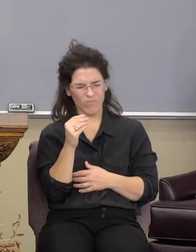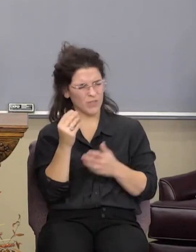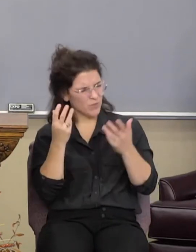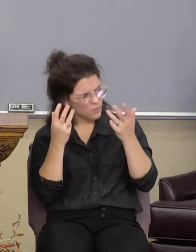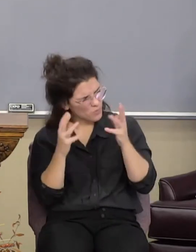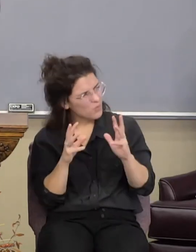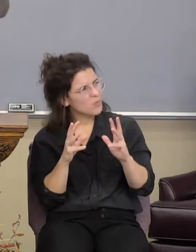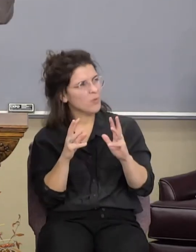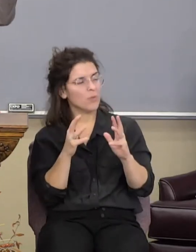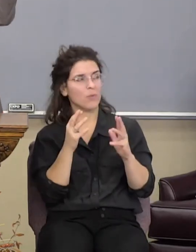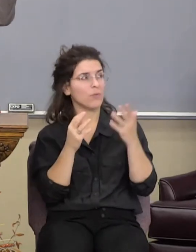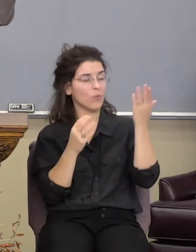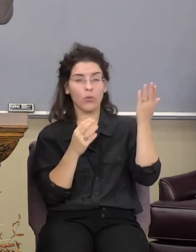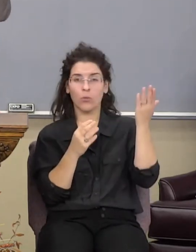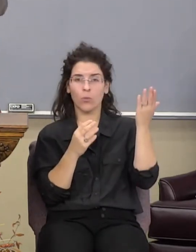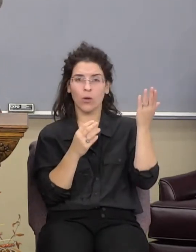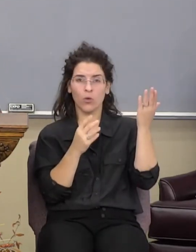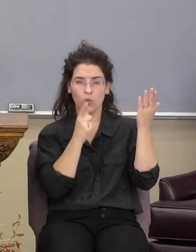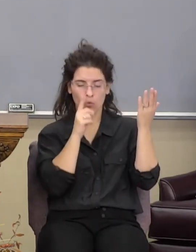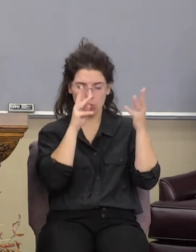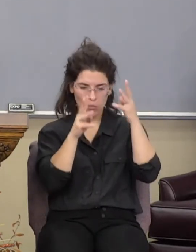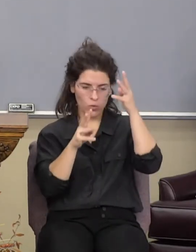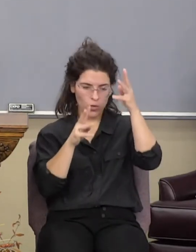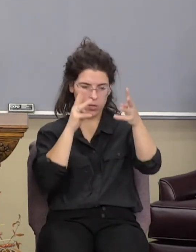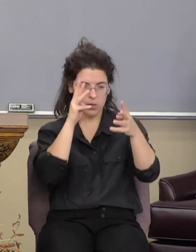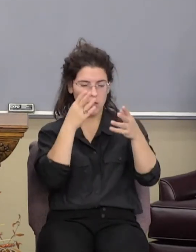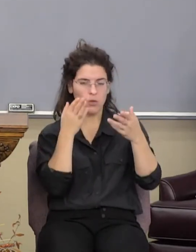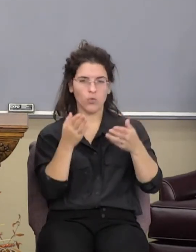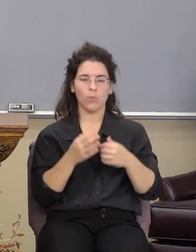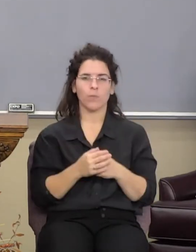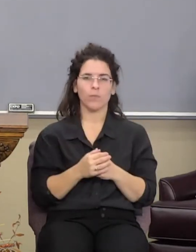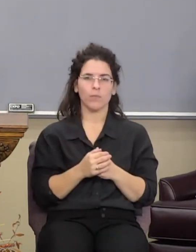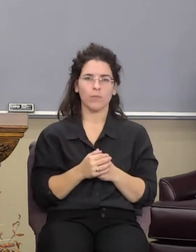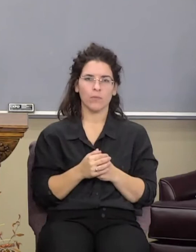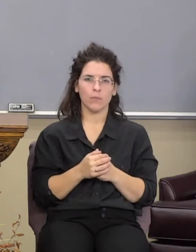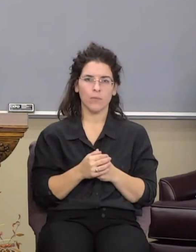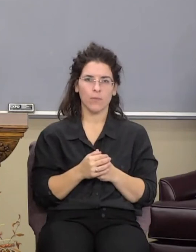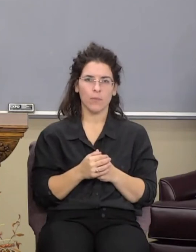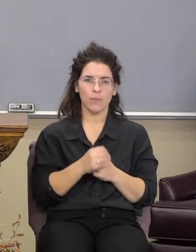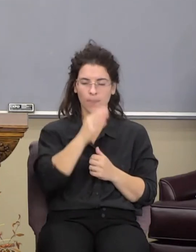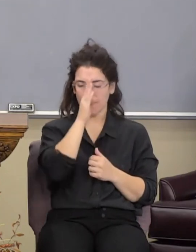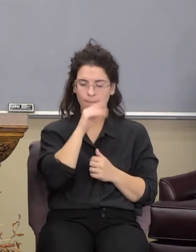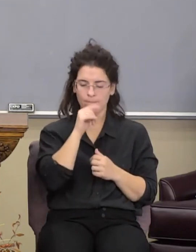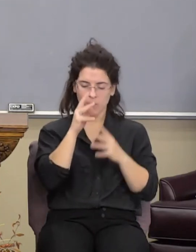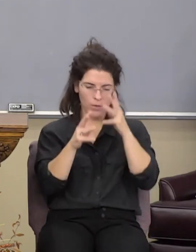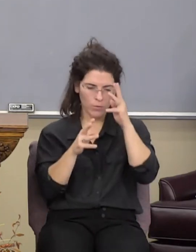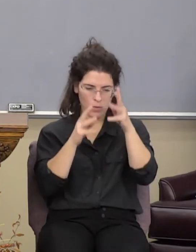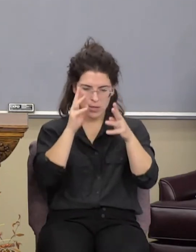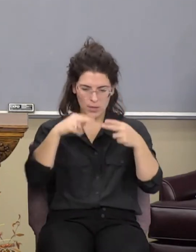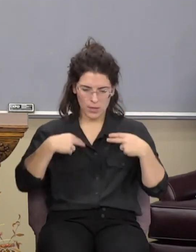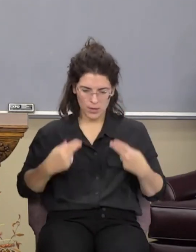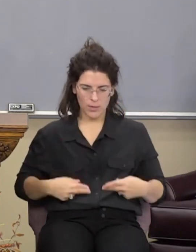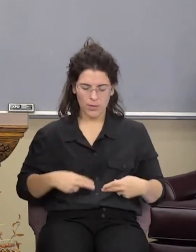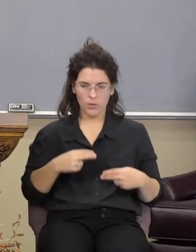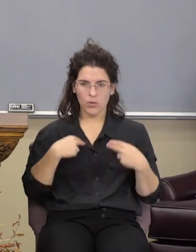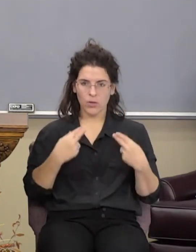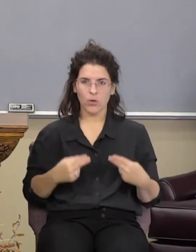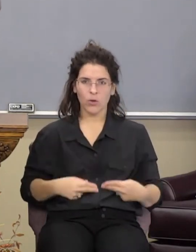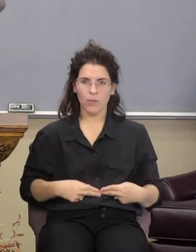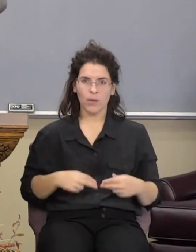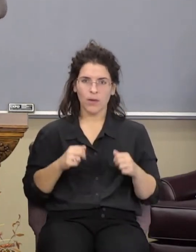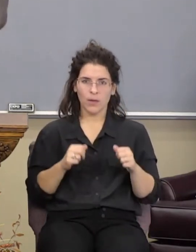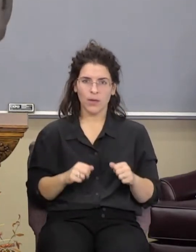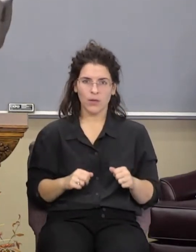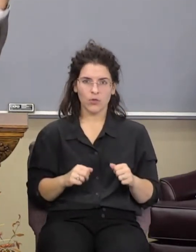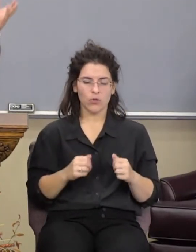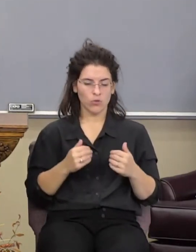resistance towards the one who created you. God didn't create humanity so that humanity can